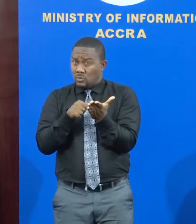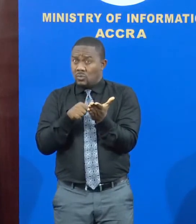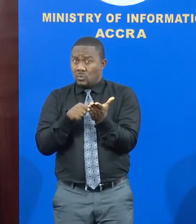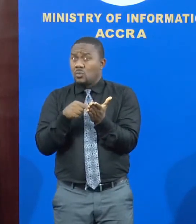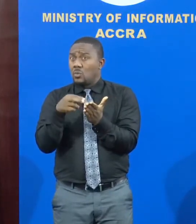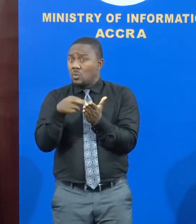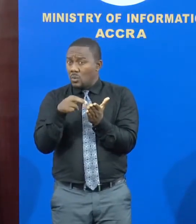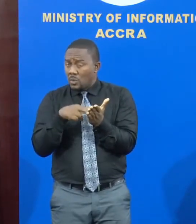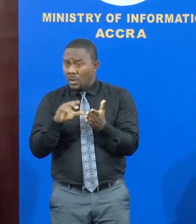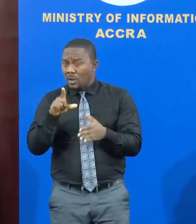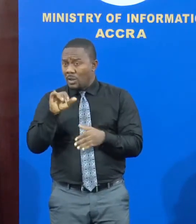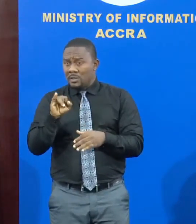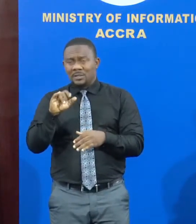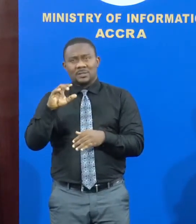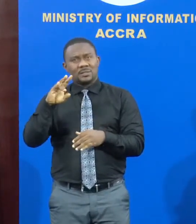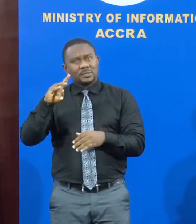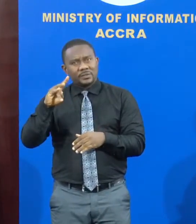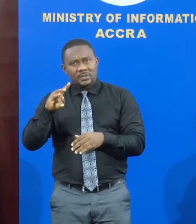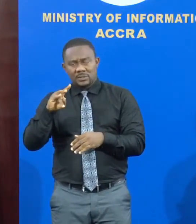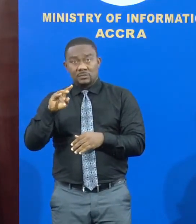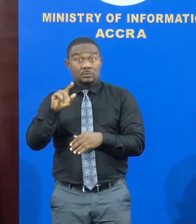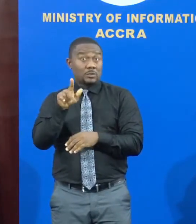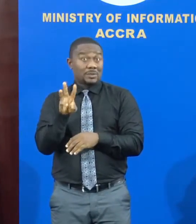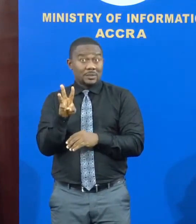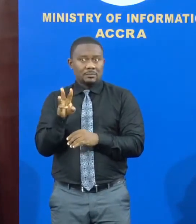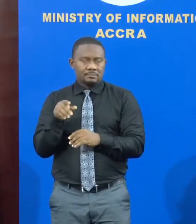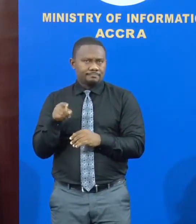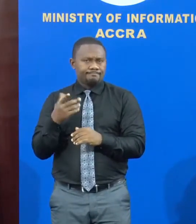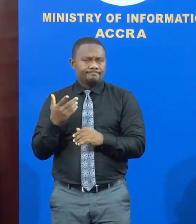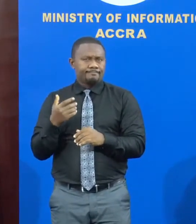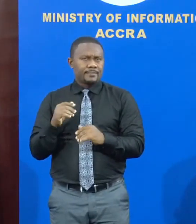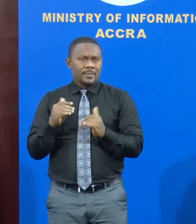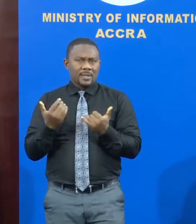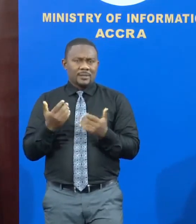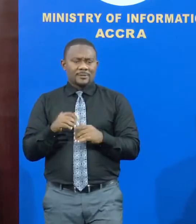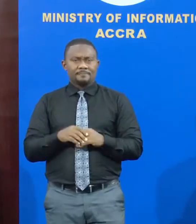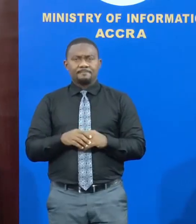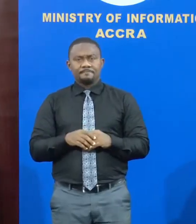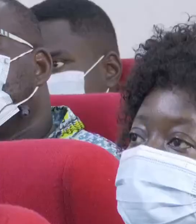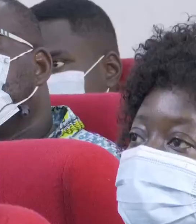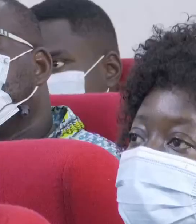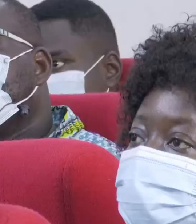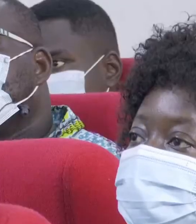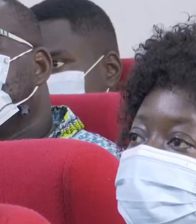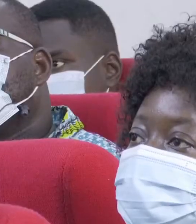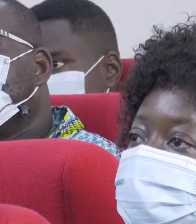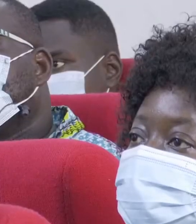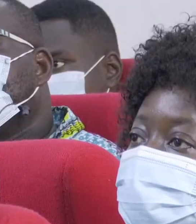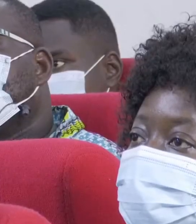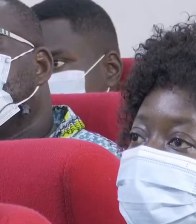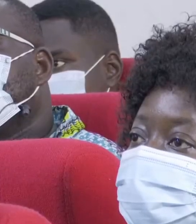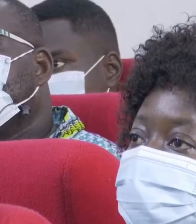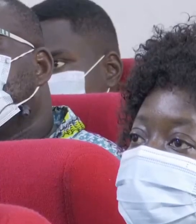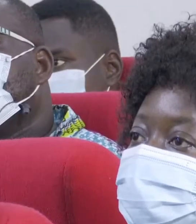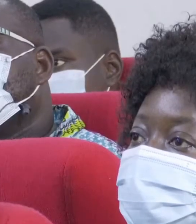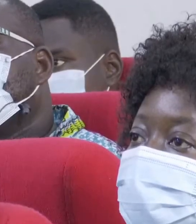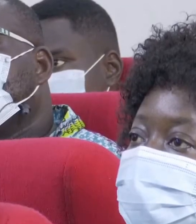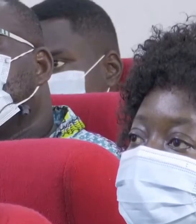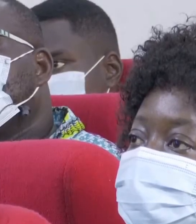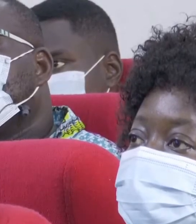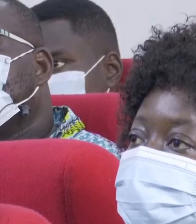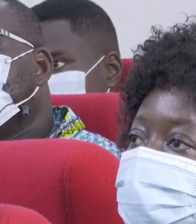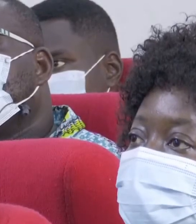LI 2356, and we upgraded NIA's data center from a tier two data center to an ultra-modern